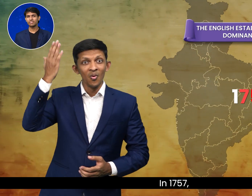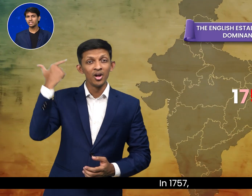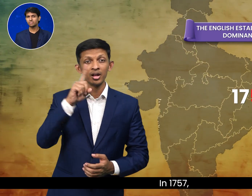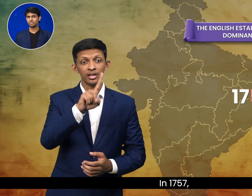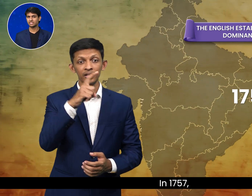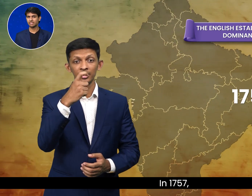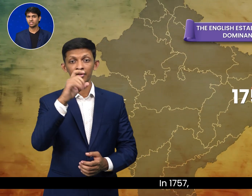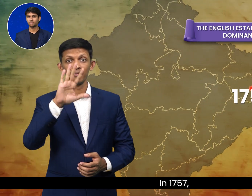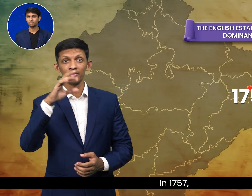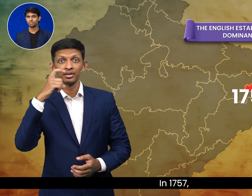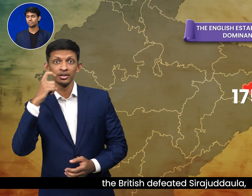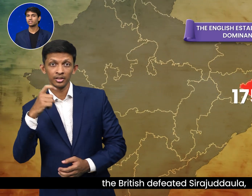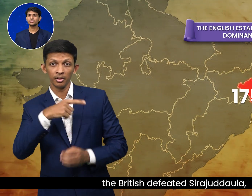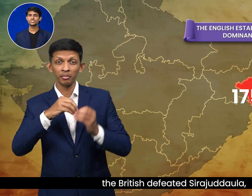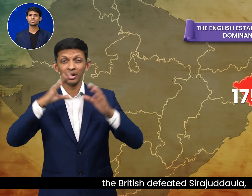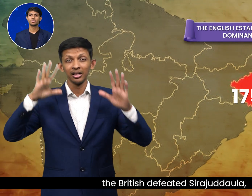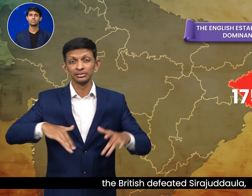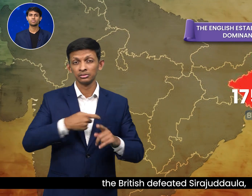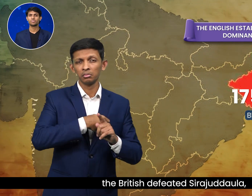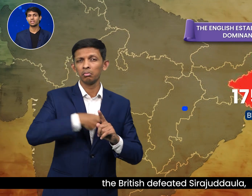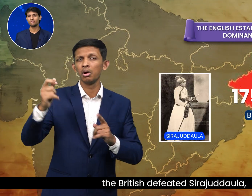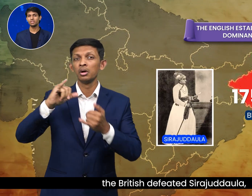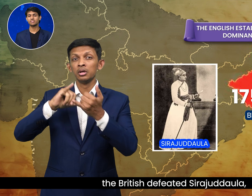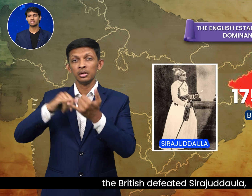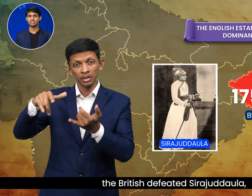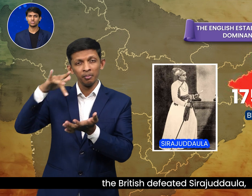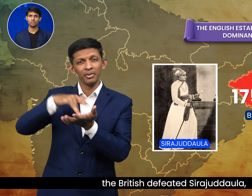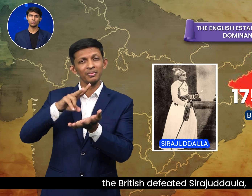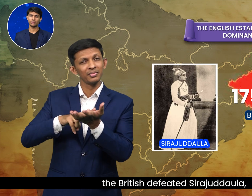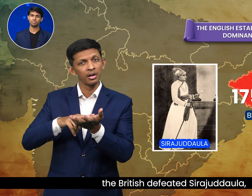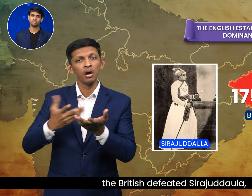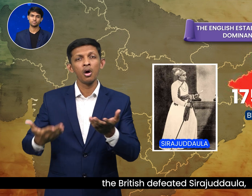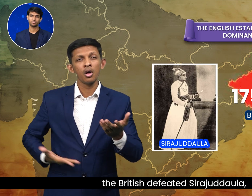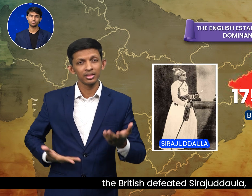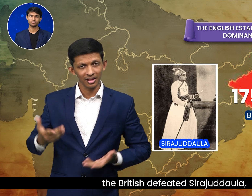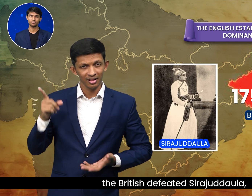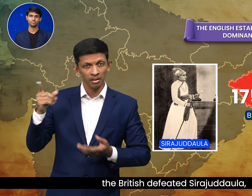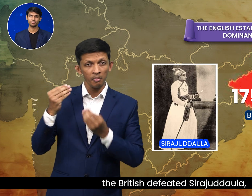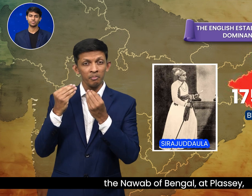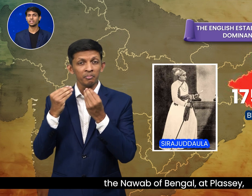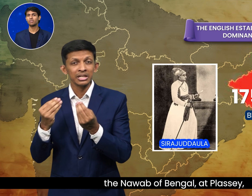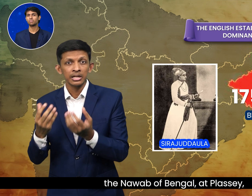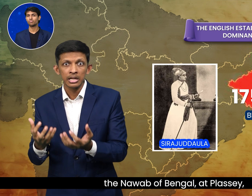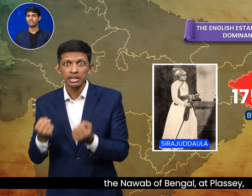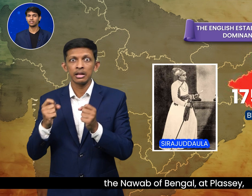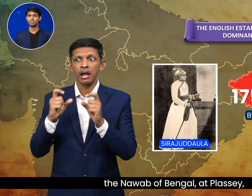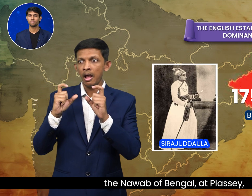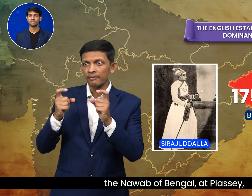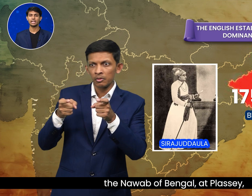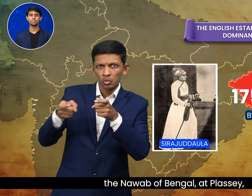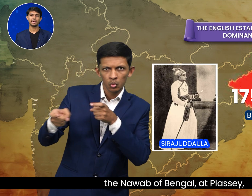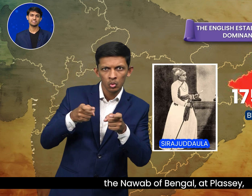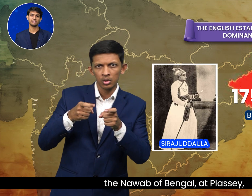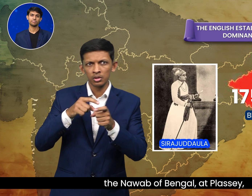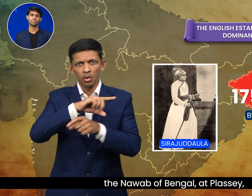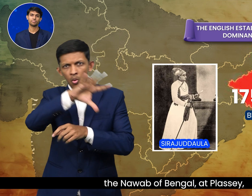In 1757, the British defeated Siraj-ud-Dawla, the Nawab of Bengal,